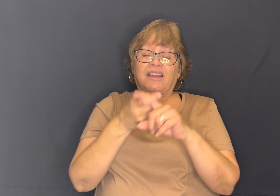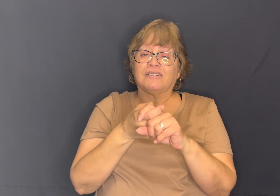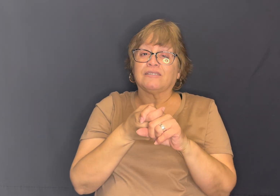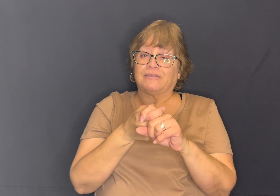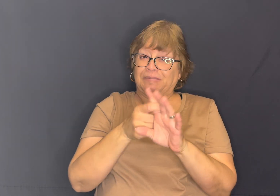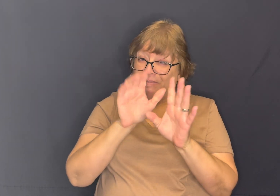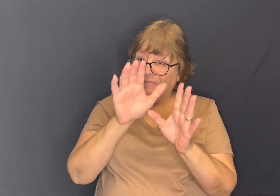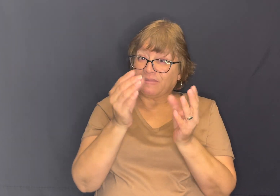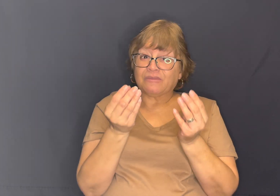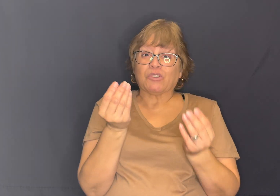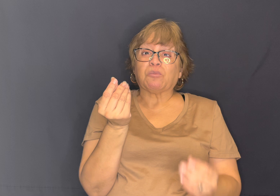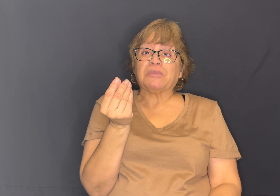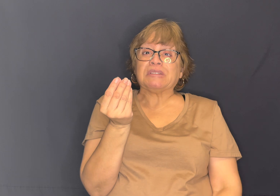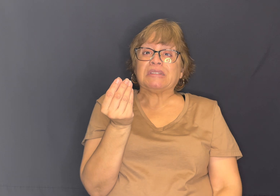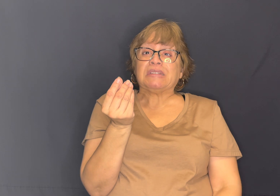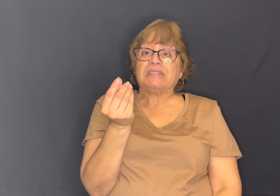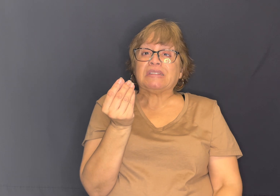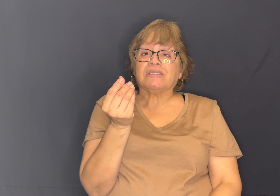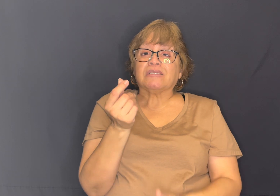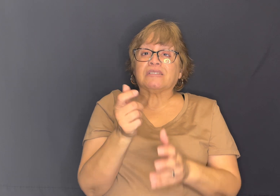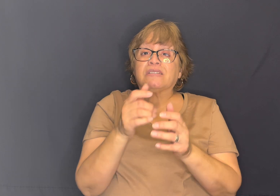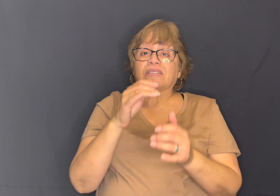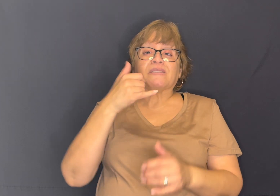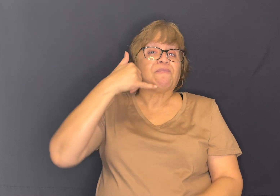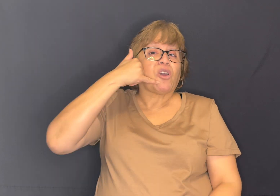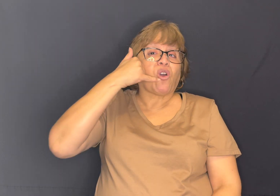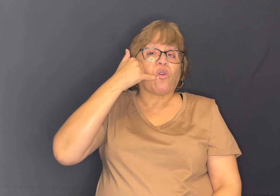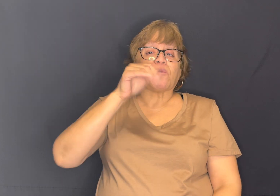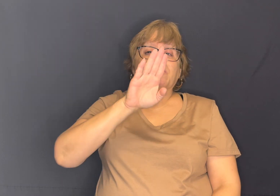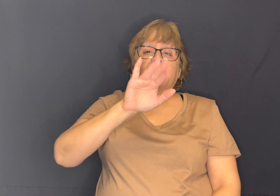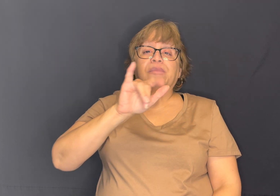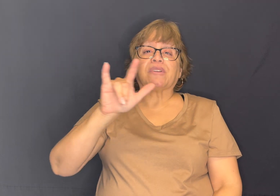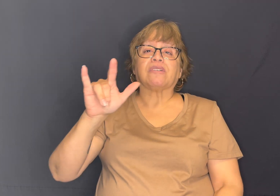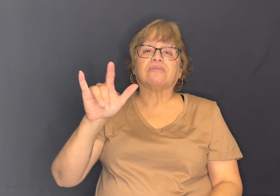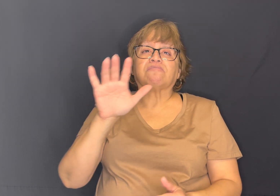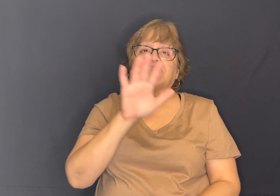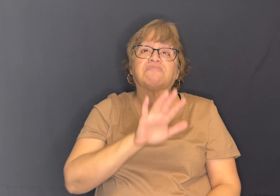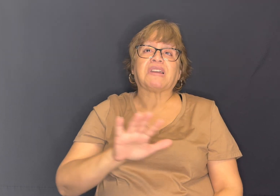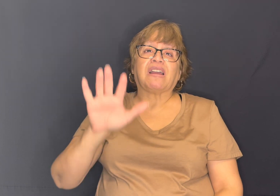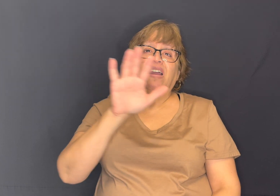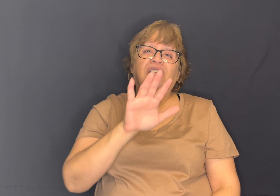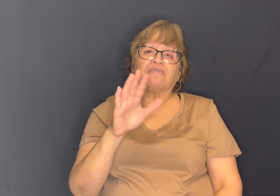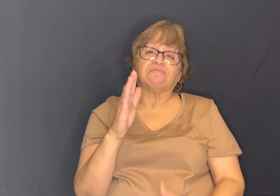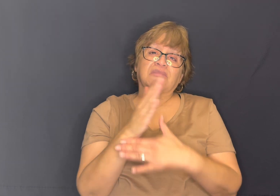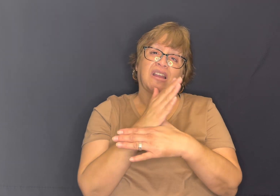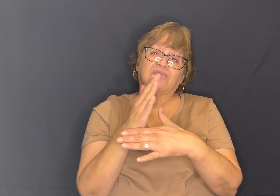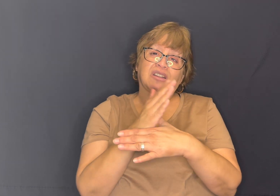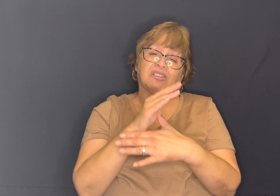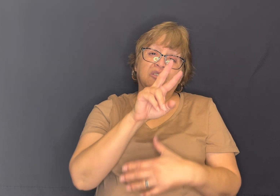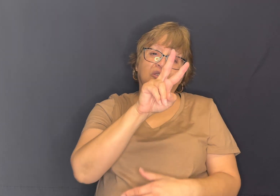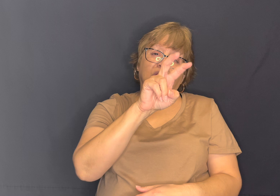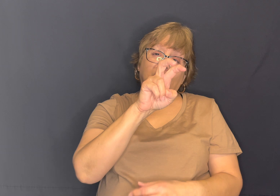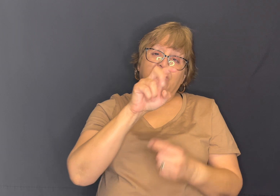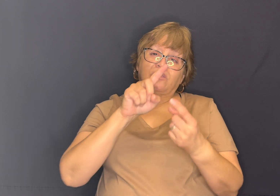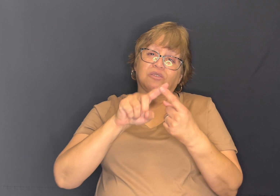and forth whenever you wanted to call your friends. And oh my goodness, it was so expensive. Our phone bills would be